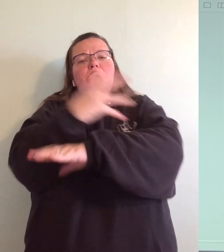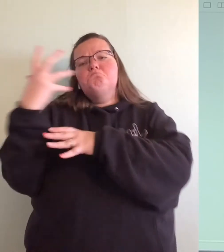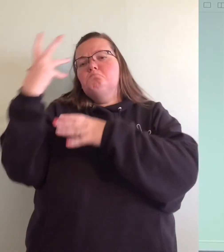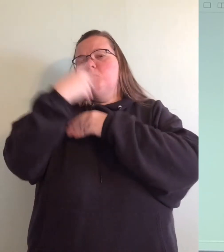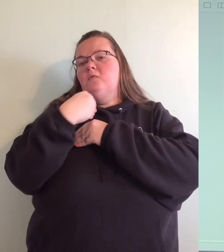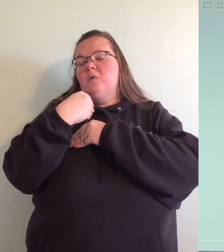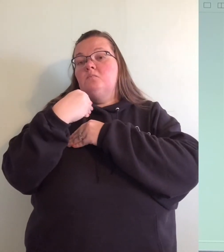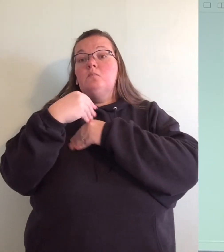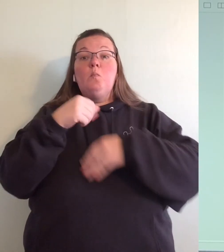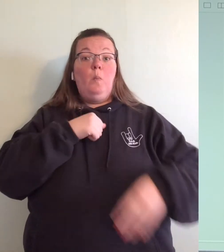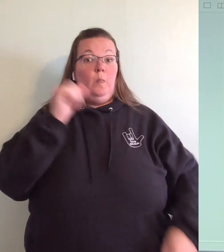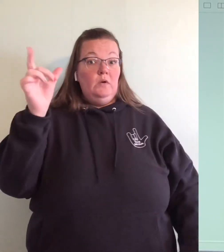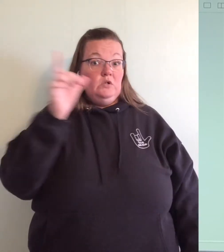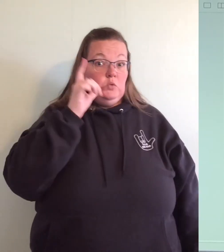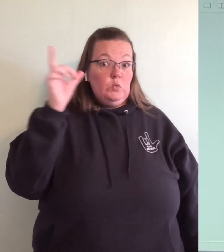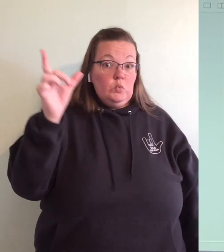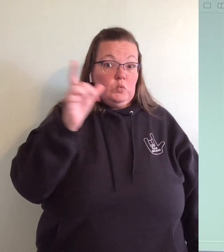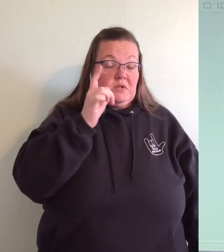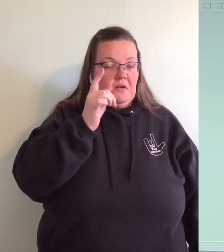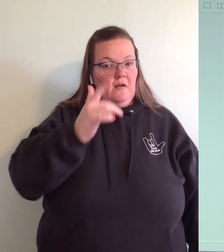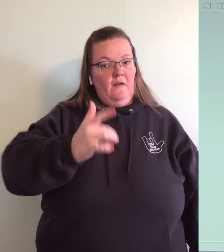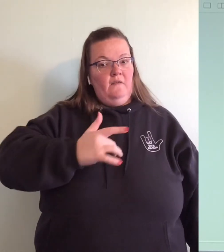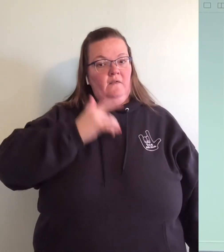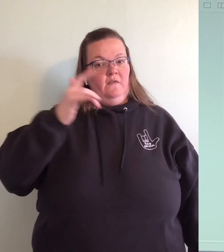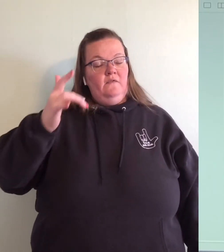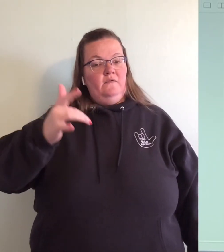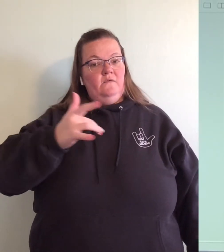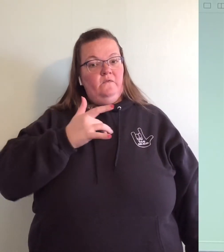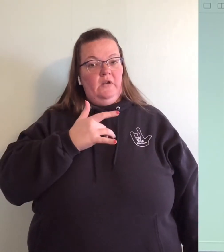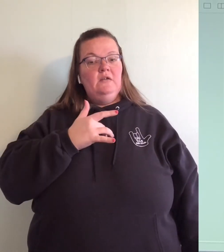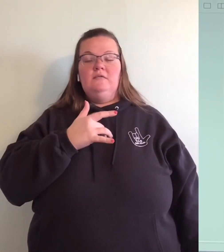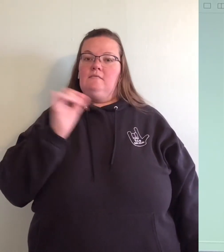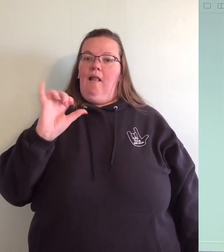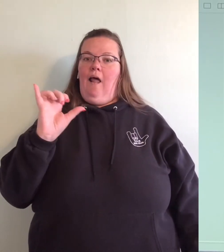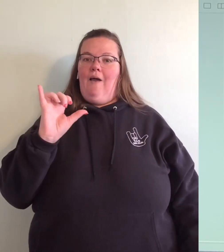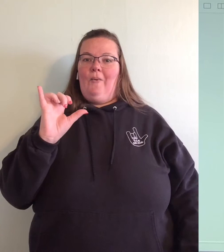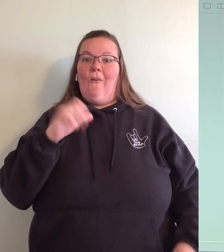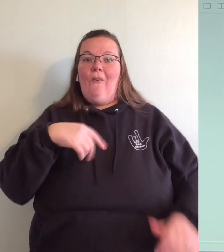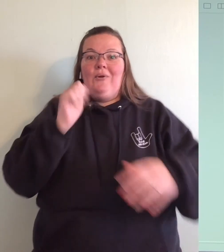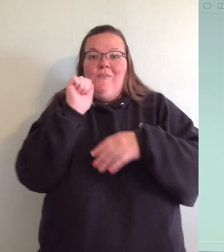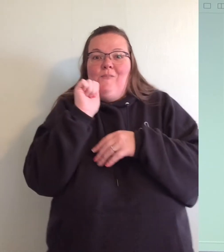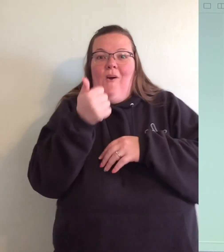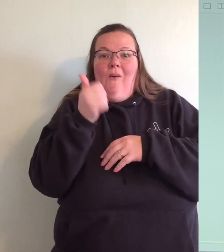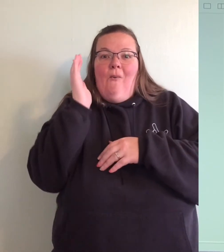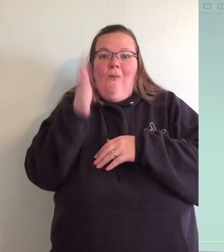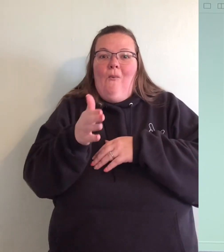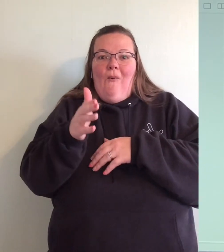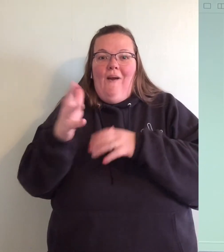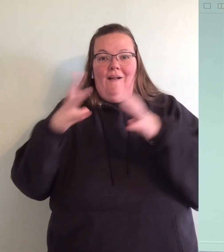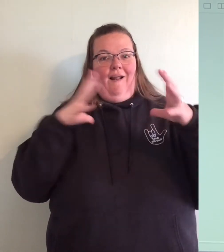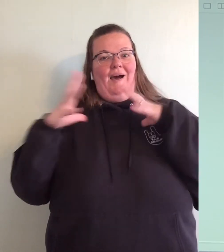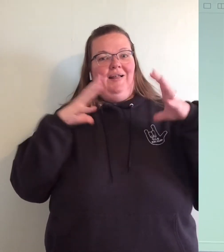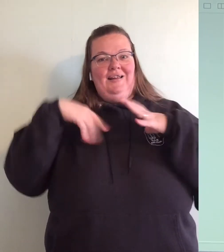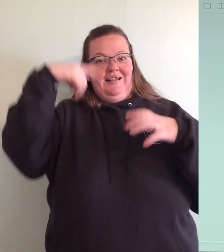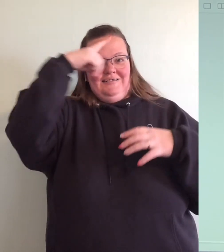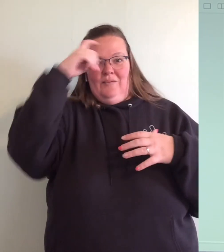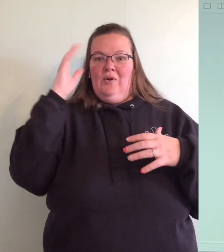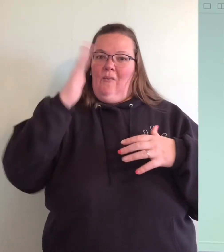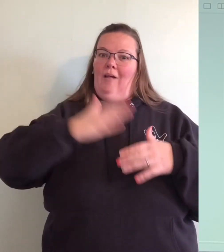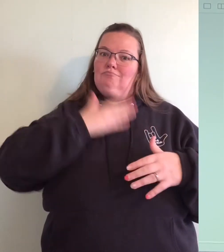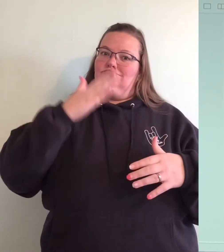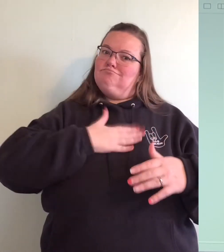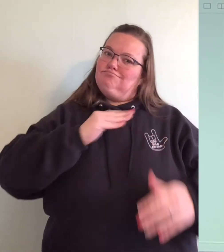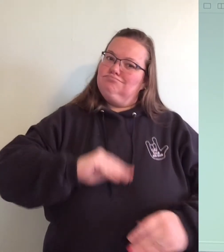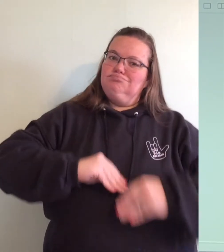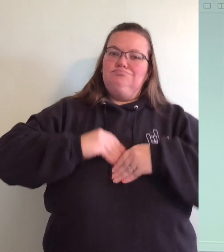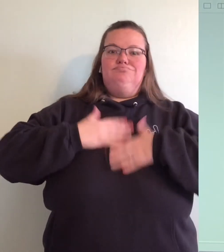And Lucy got the feeling when you wake up in the morning and realize that it's the beginning of the holidays or the beginning of summer.